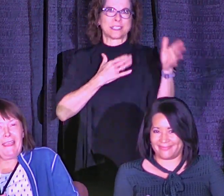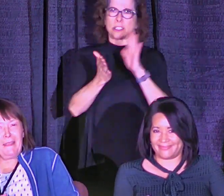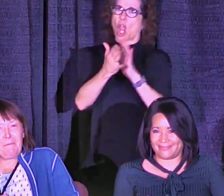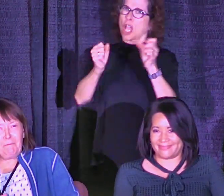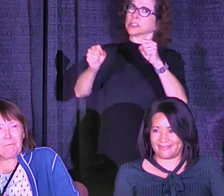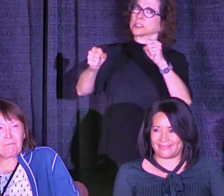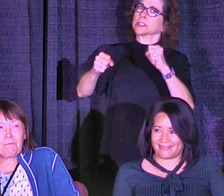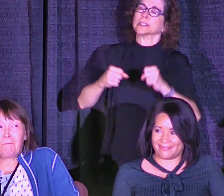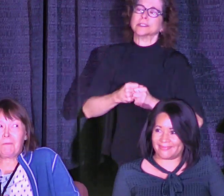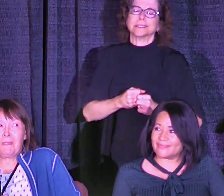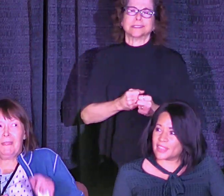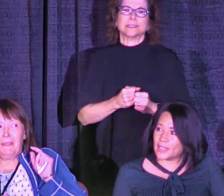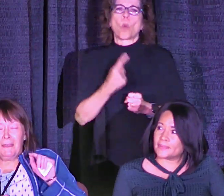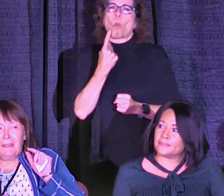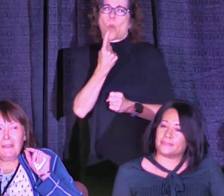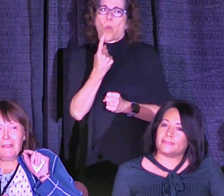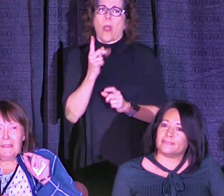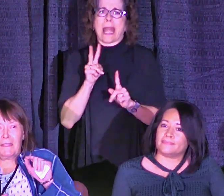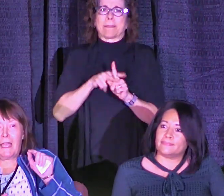And